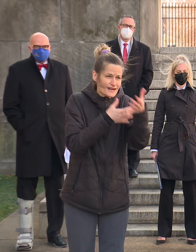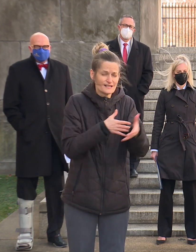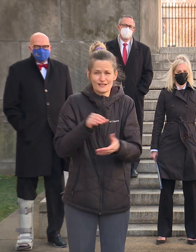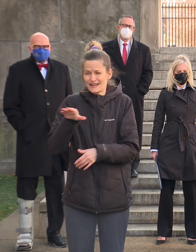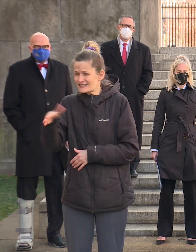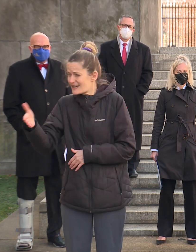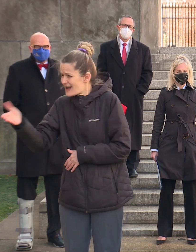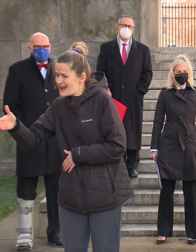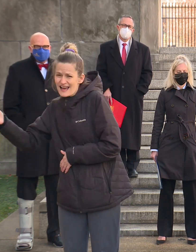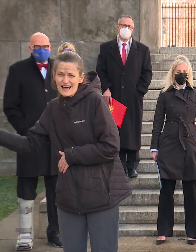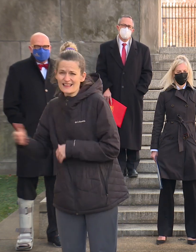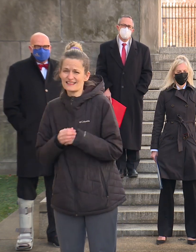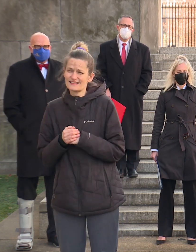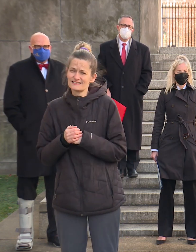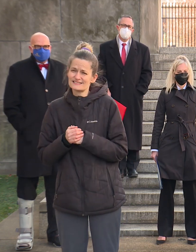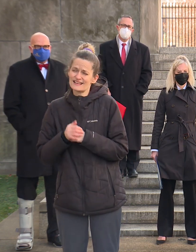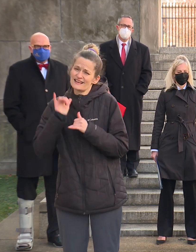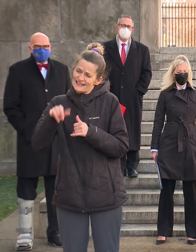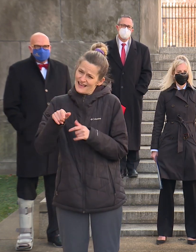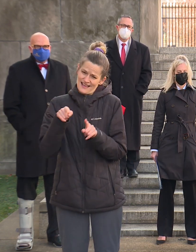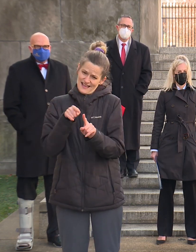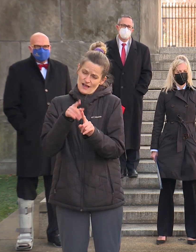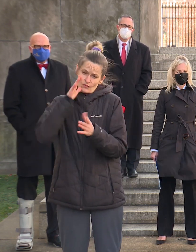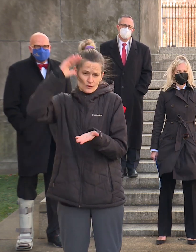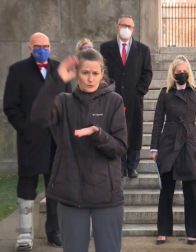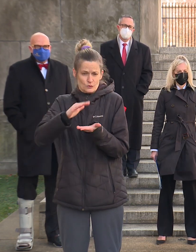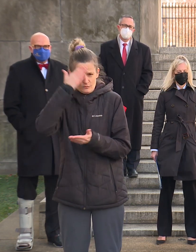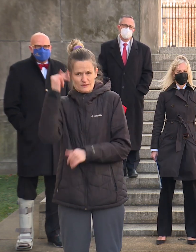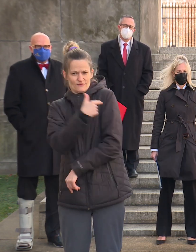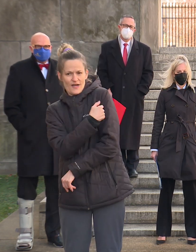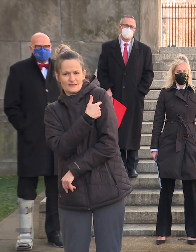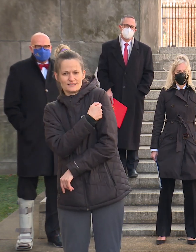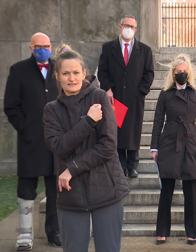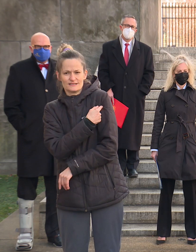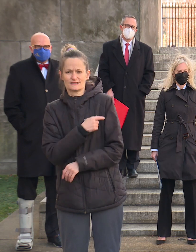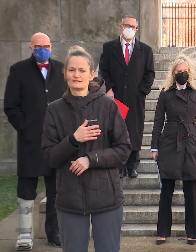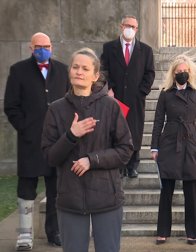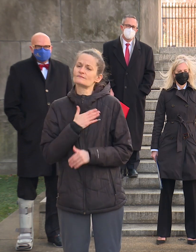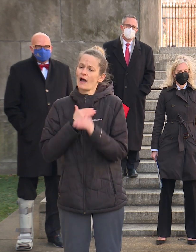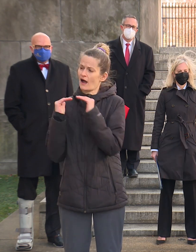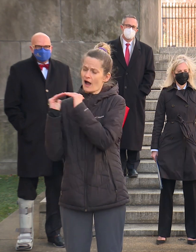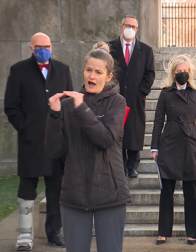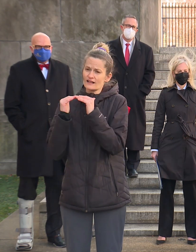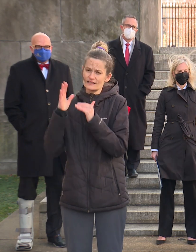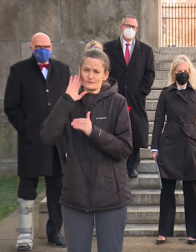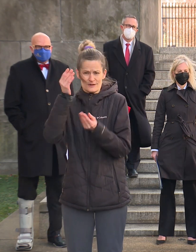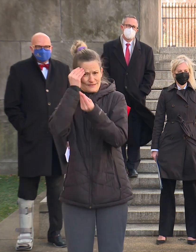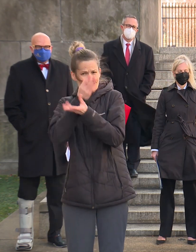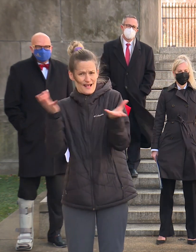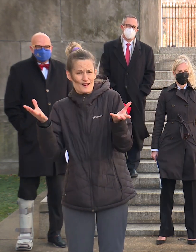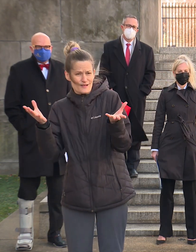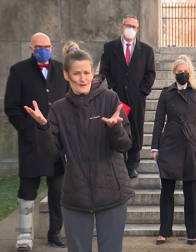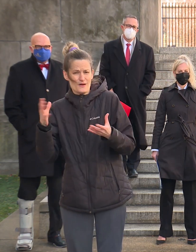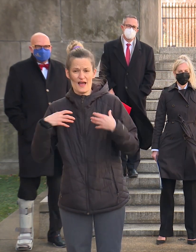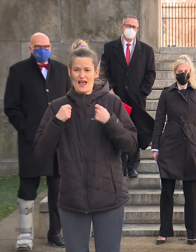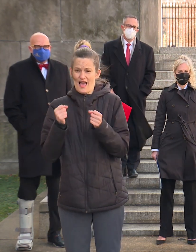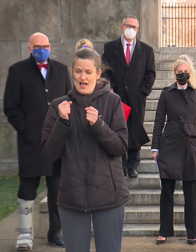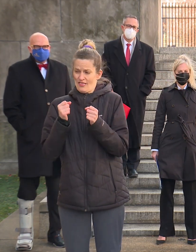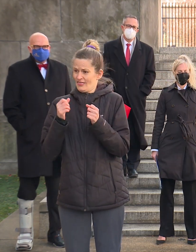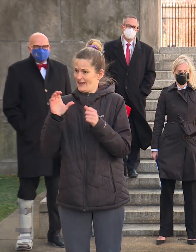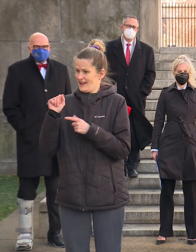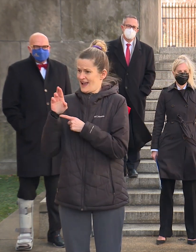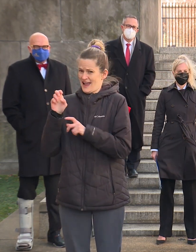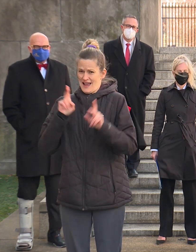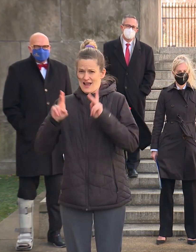already straining our healthcare system, as I'm sure my colleagues here today will attest. What is also concerning is that if we